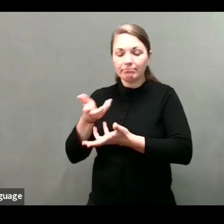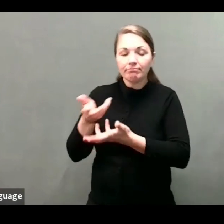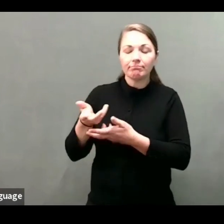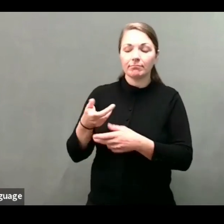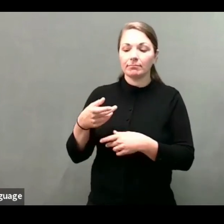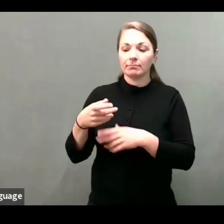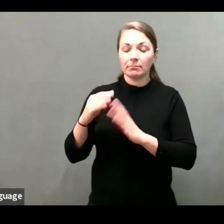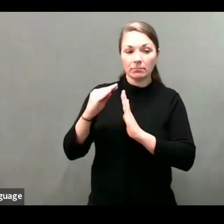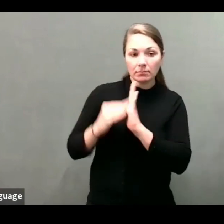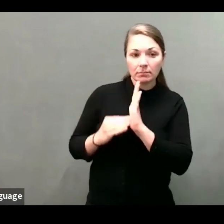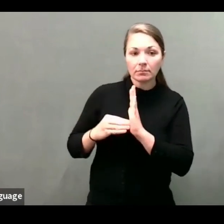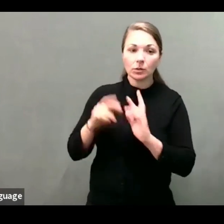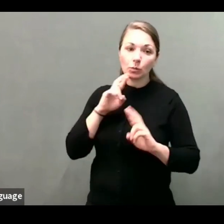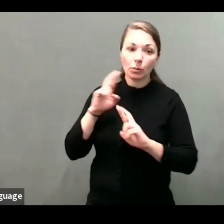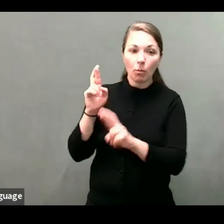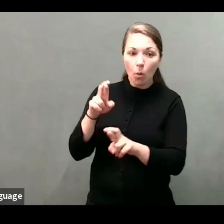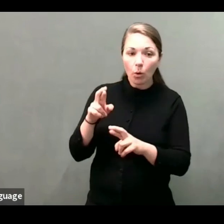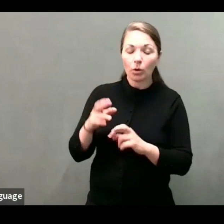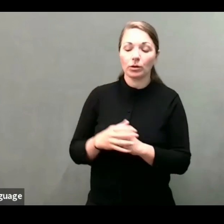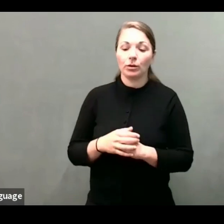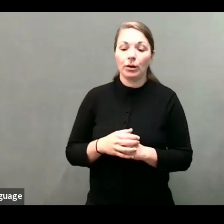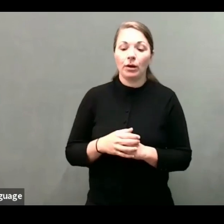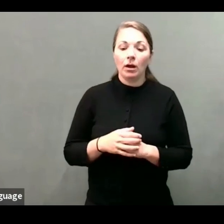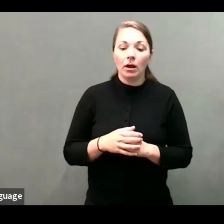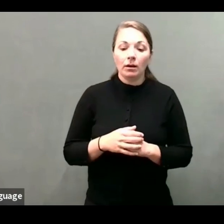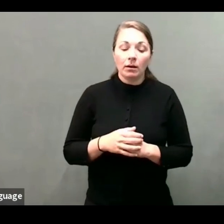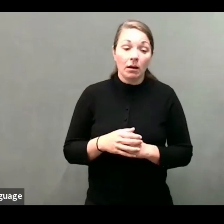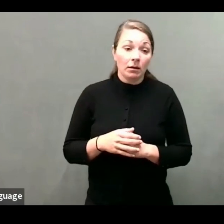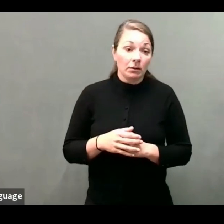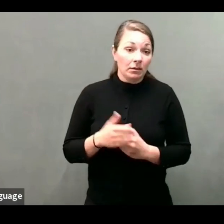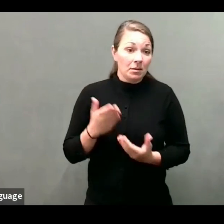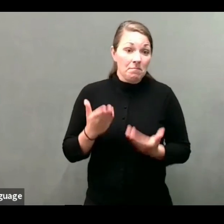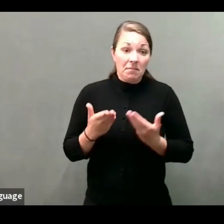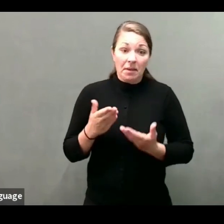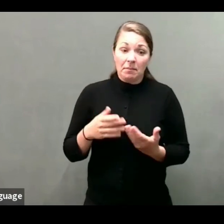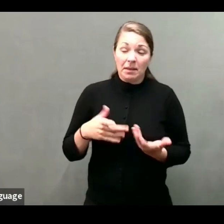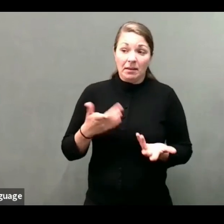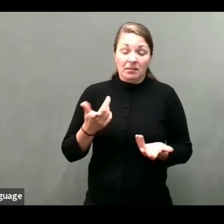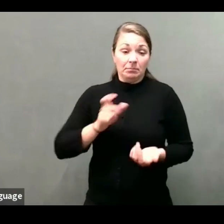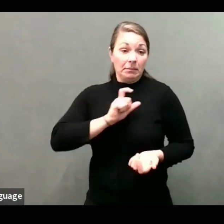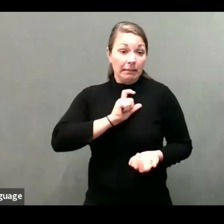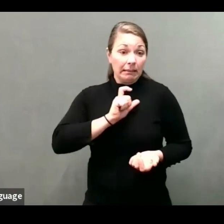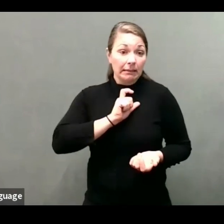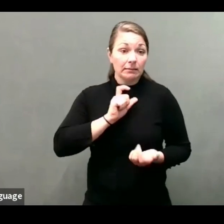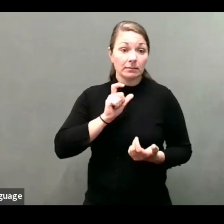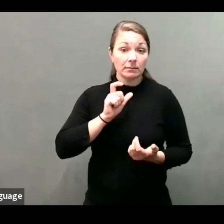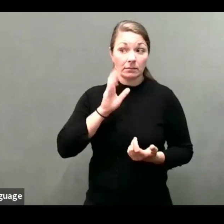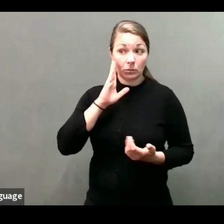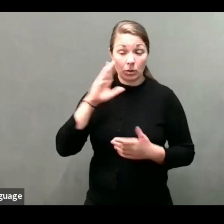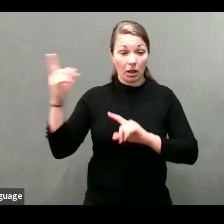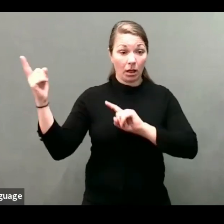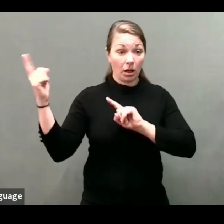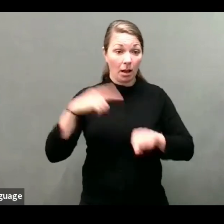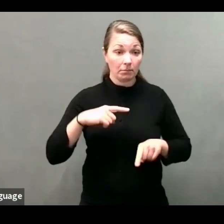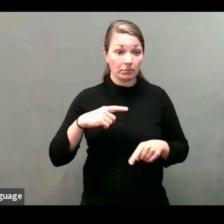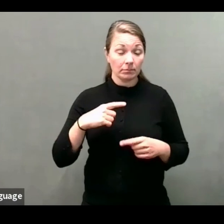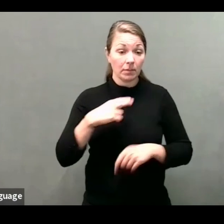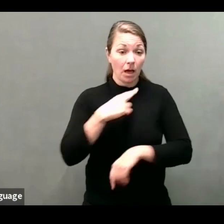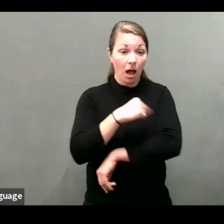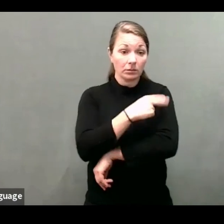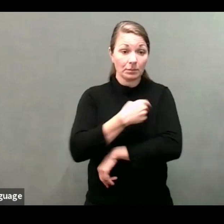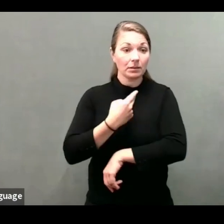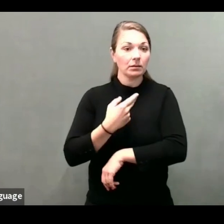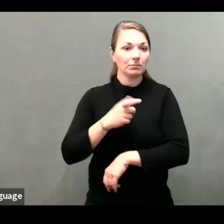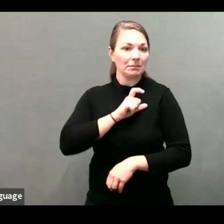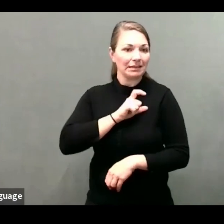that. Ideally, maybe even having an officer come to the hospital while they're there for my exam to